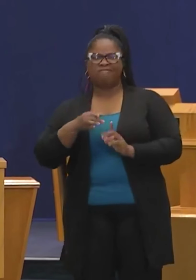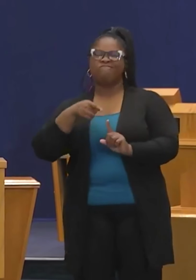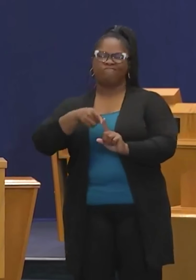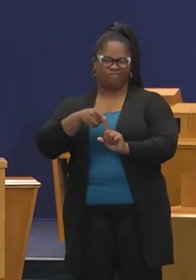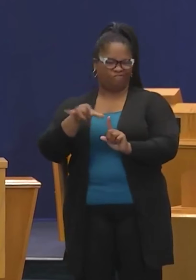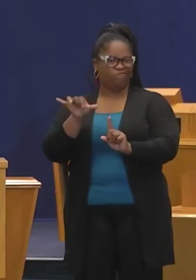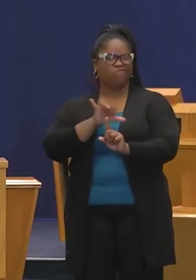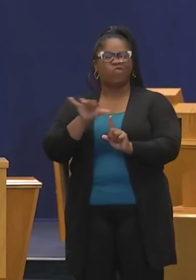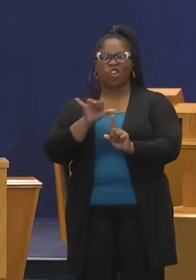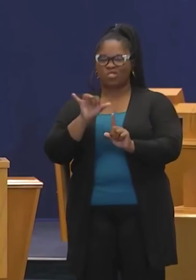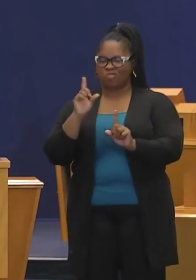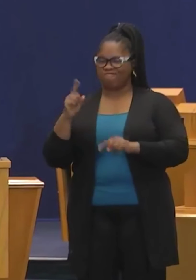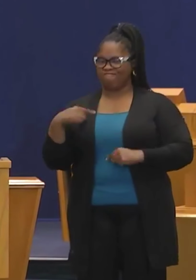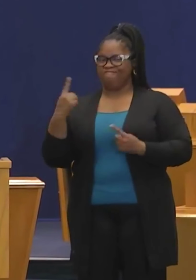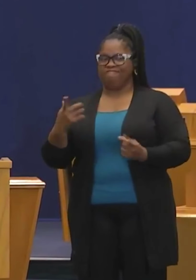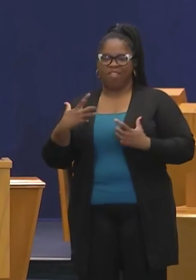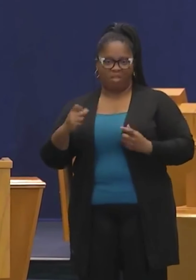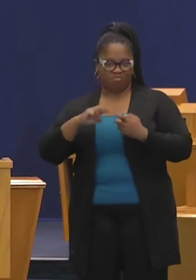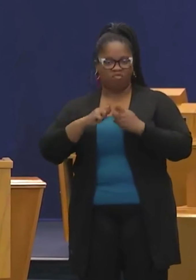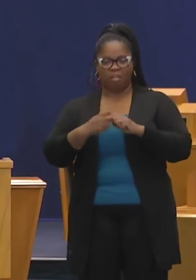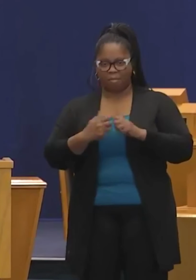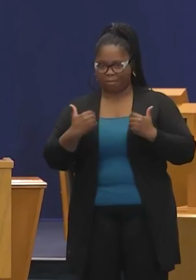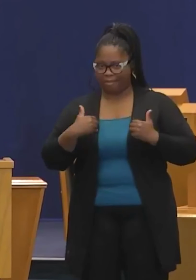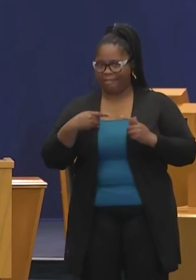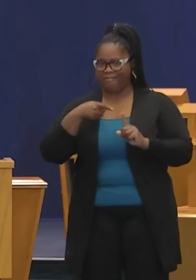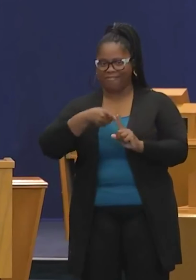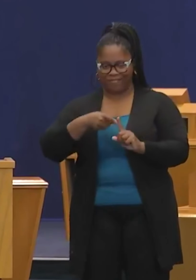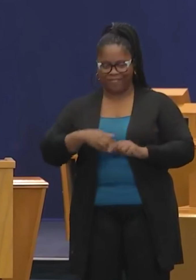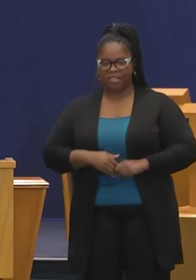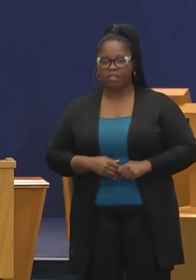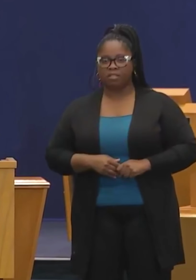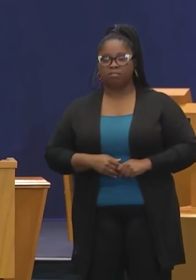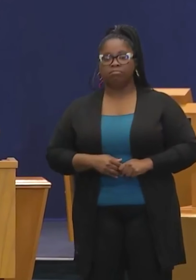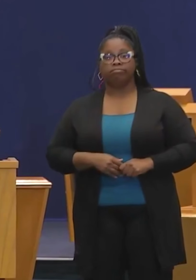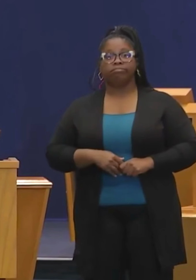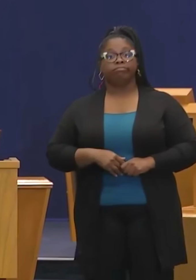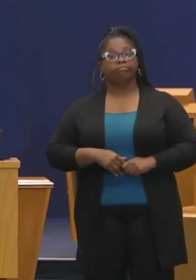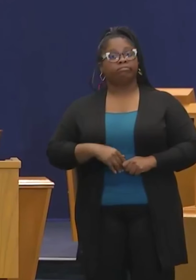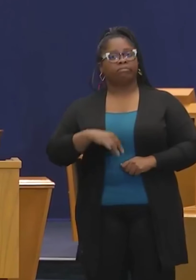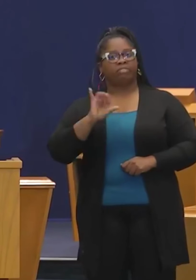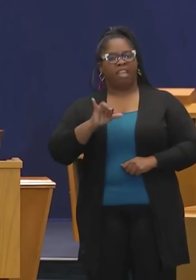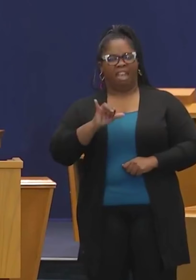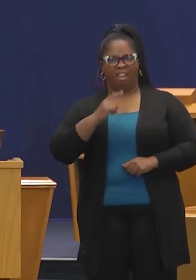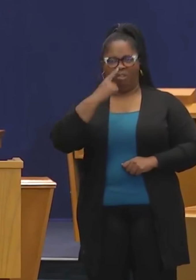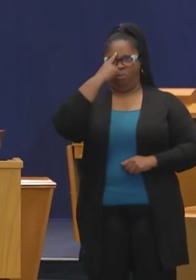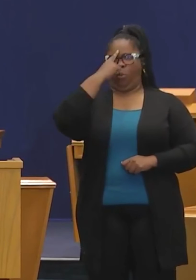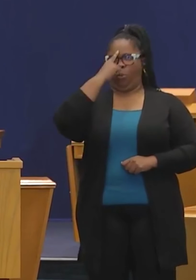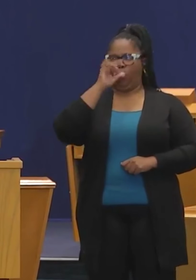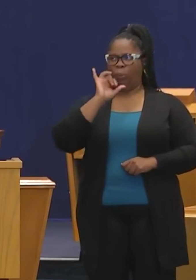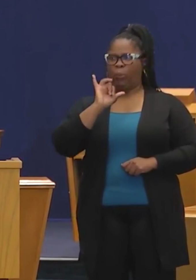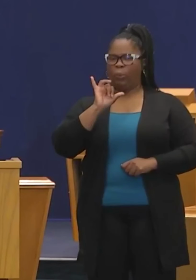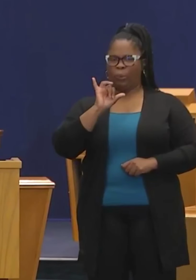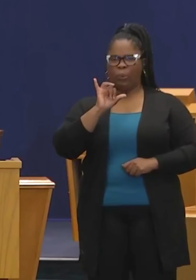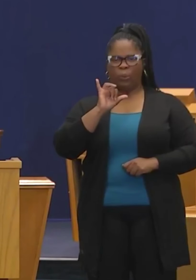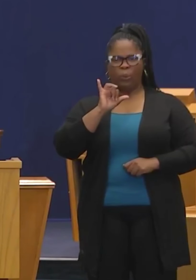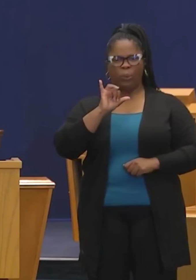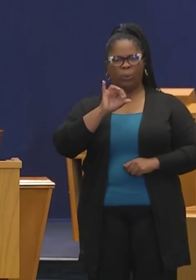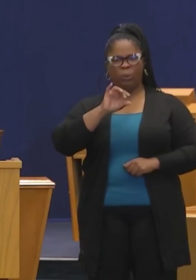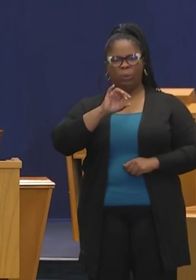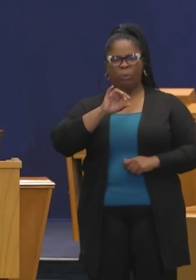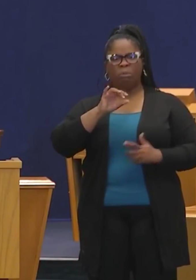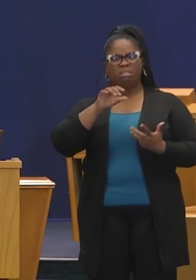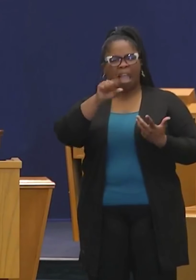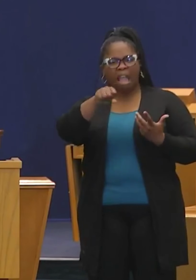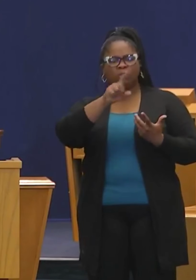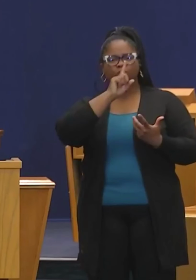also had underlying health conditions. This is a reminder that while mortality rates are higher for people